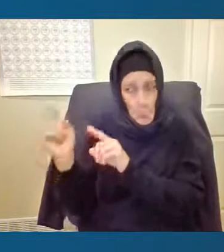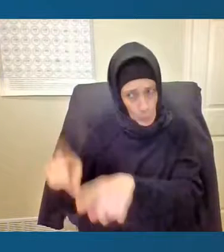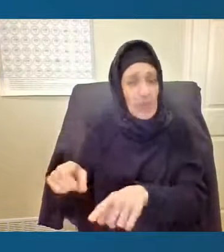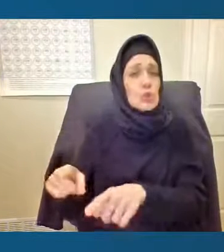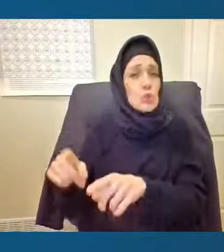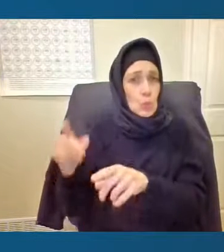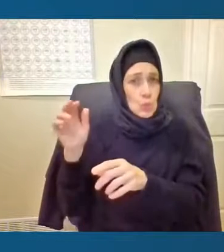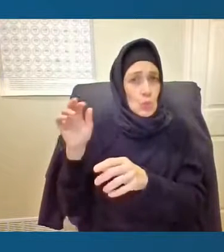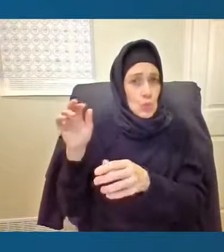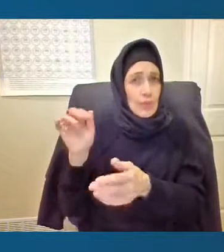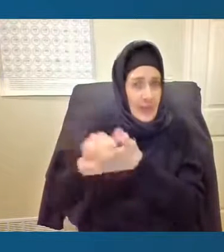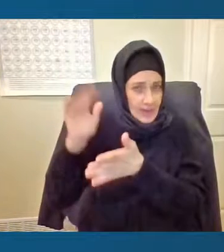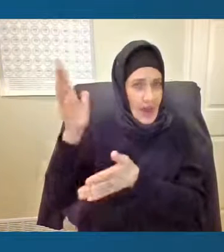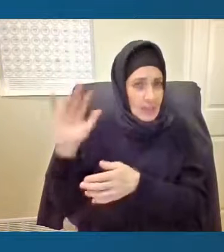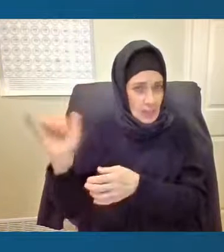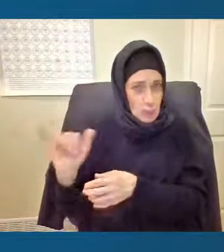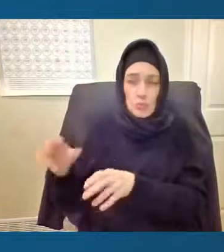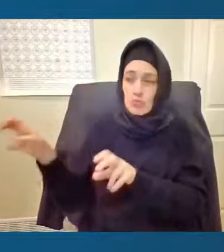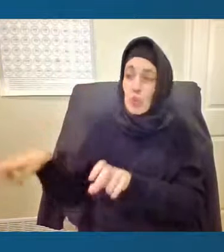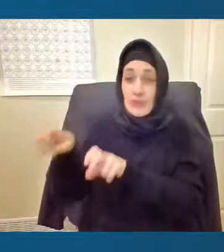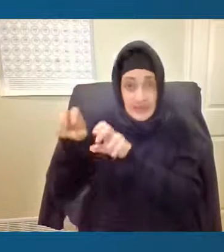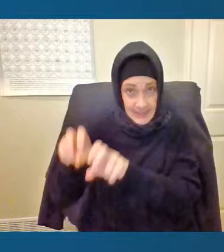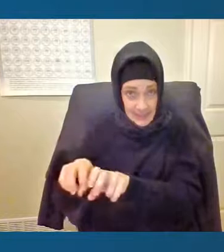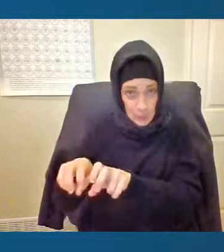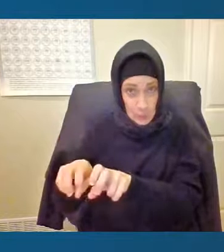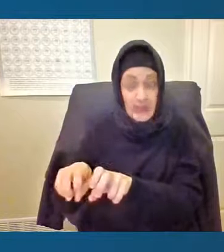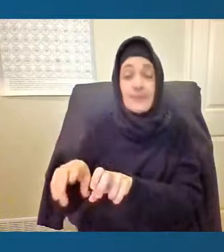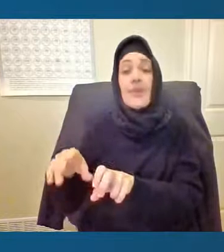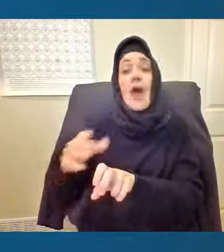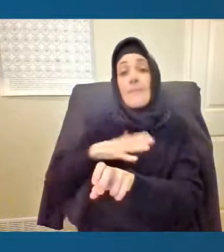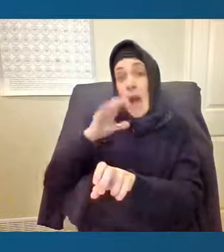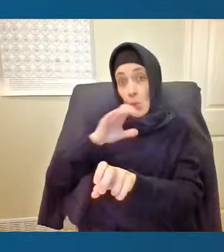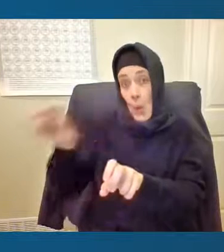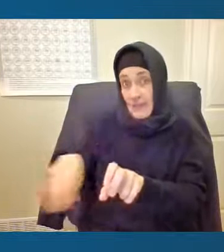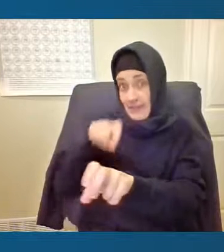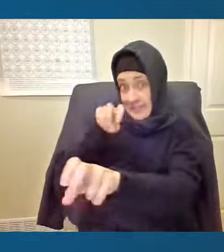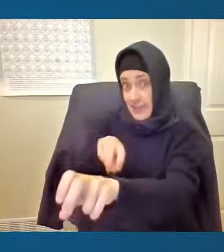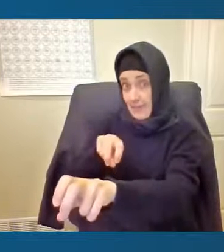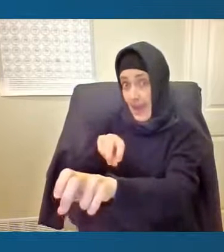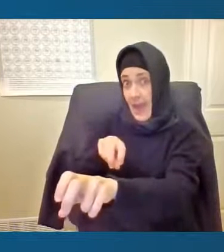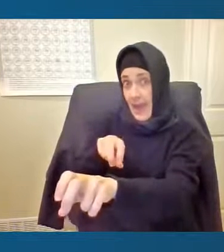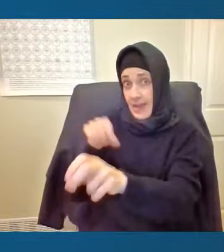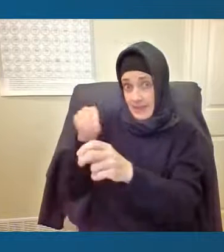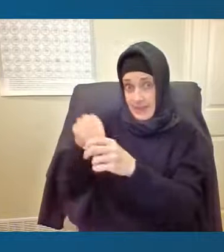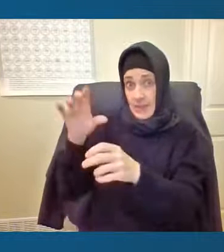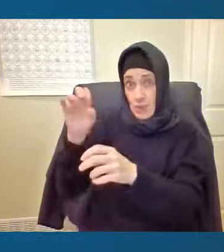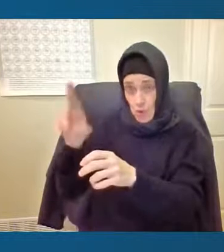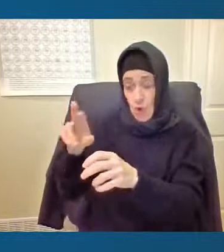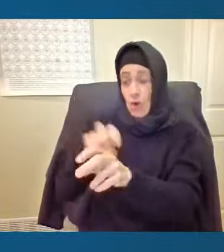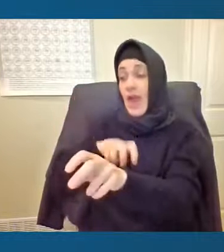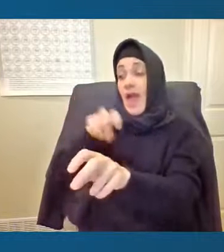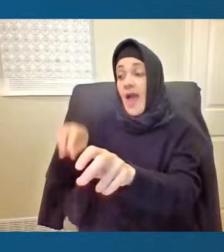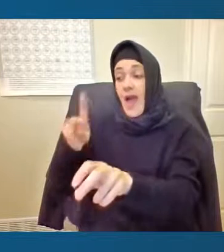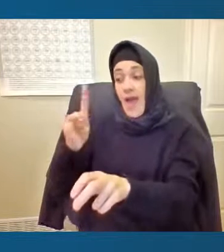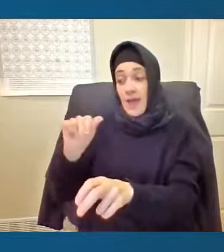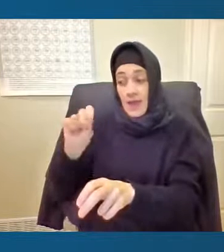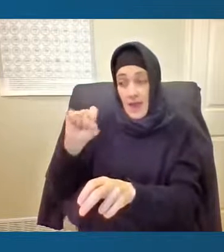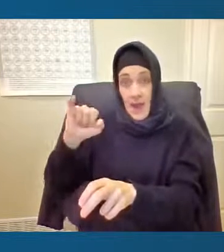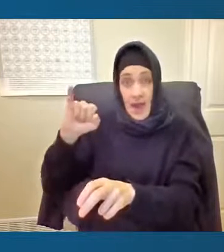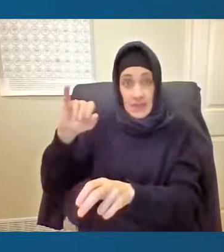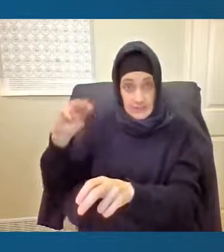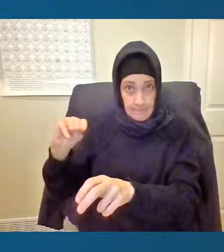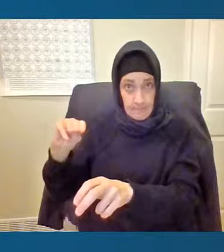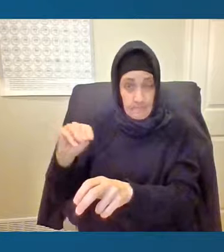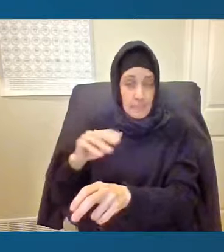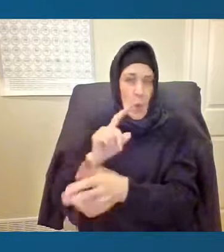and my wife is in the back, right? And Qasim is only a week old, right? There he is right there running around. And the two other kids are in the car